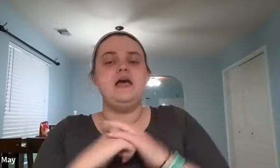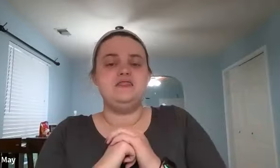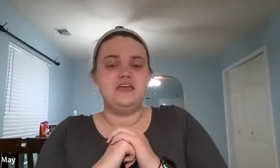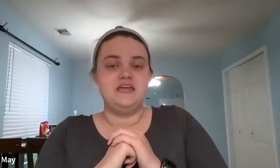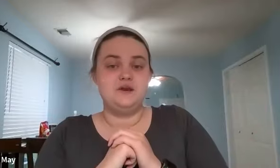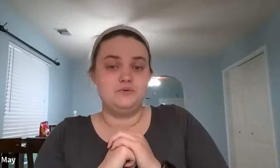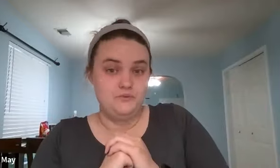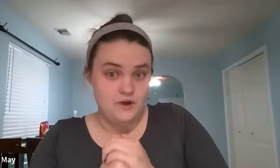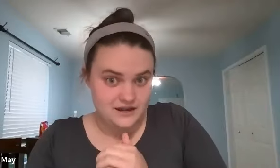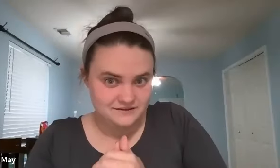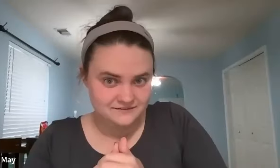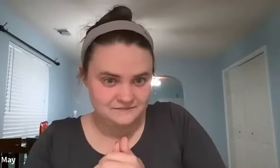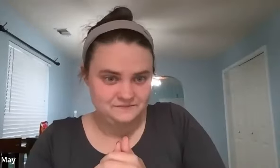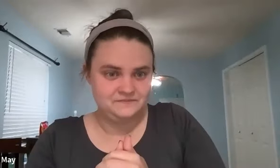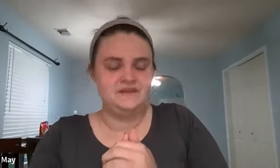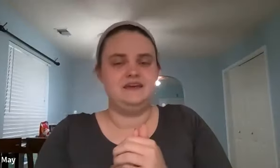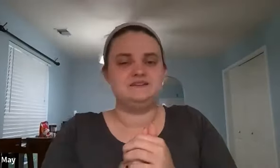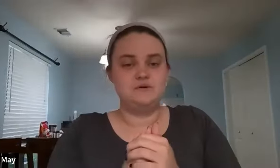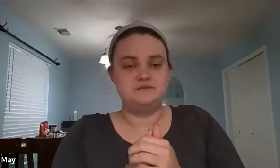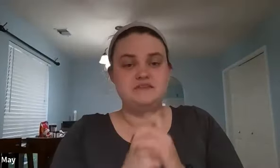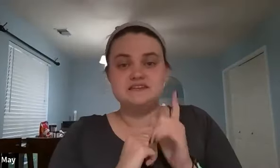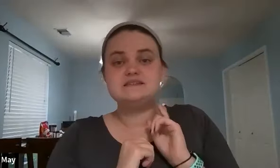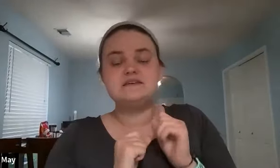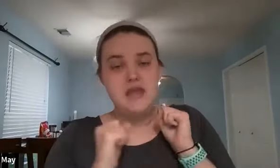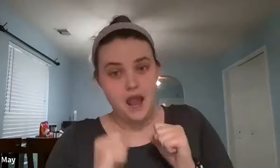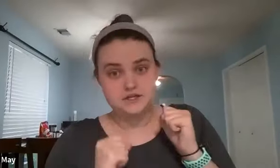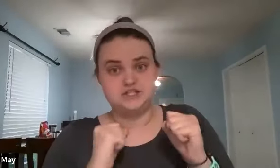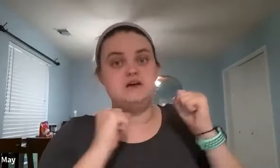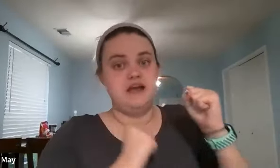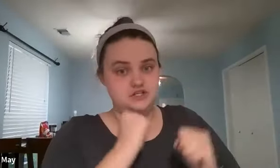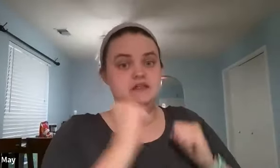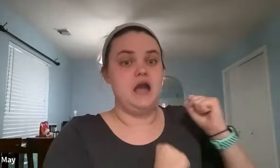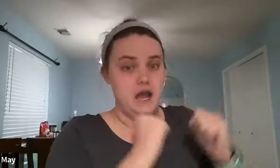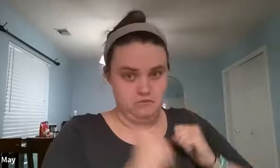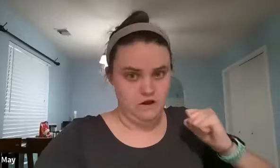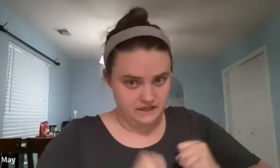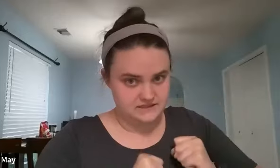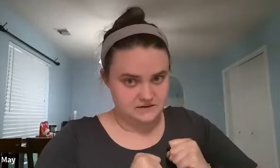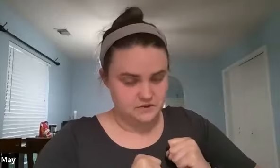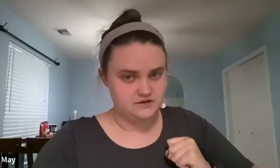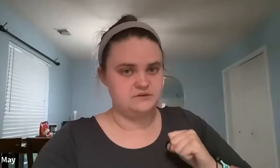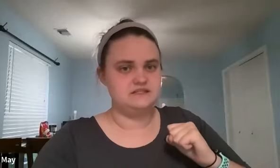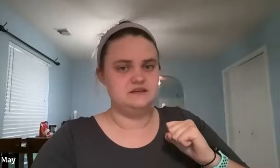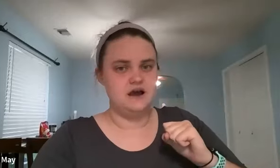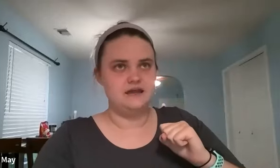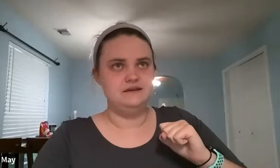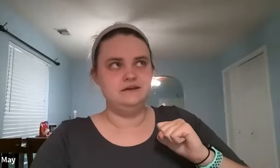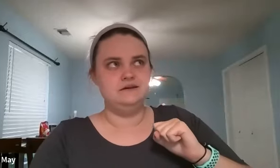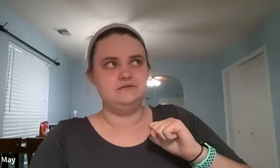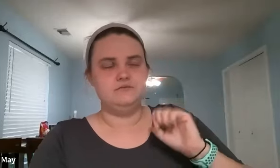And then run is going to be, and this is like the action of actually like I'm running somewhere. So it's not run,